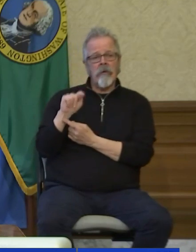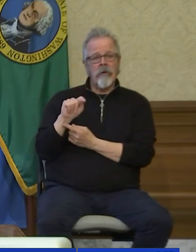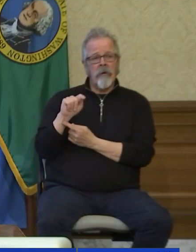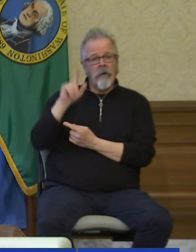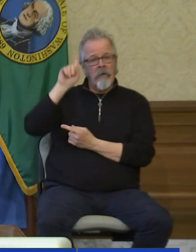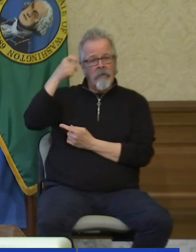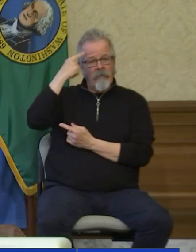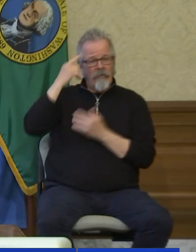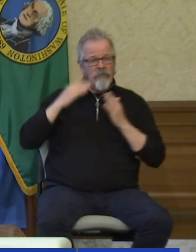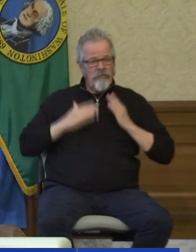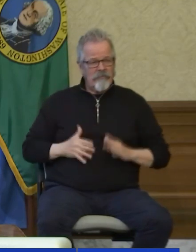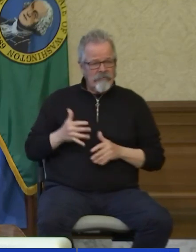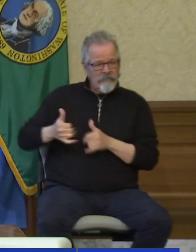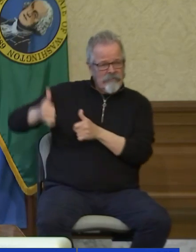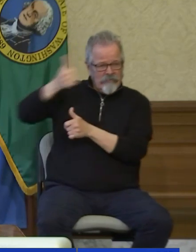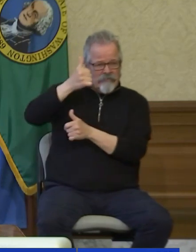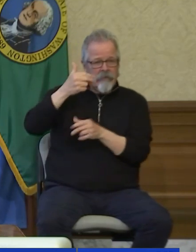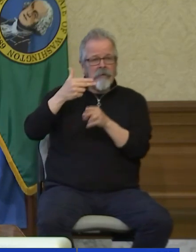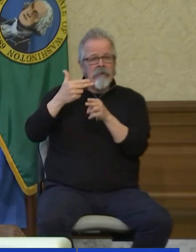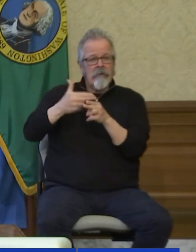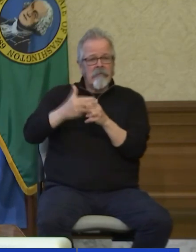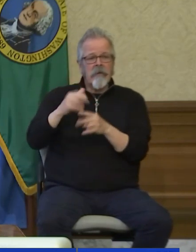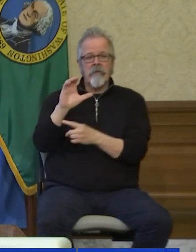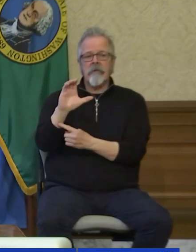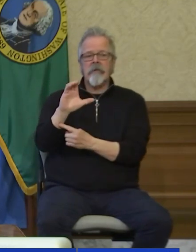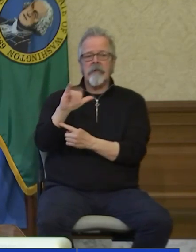we'd encourage you to go to